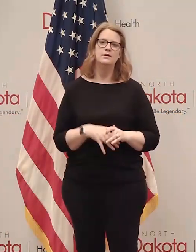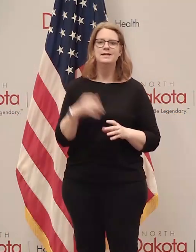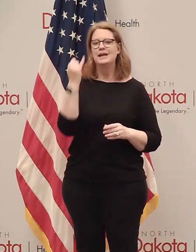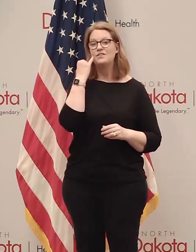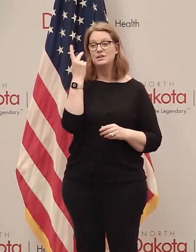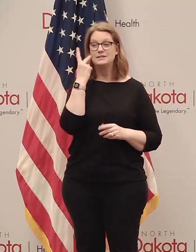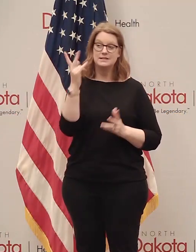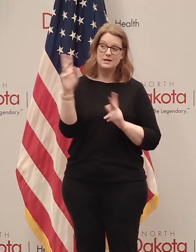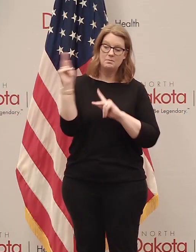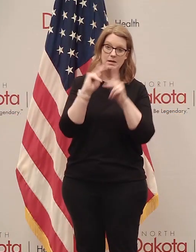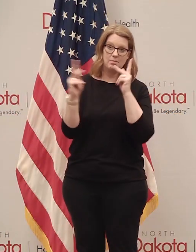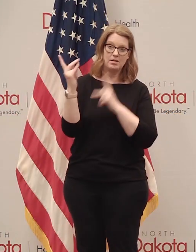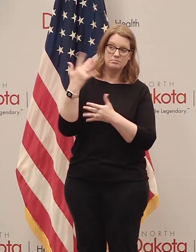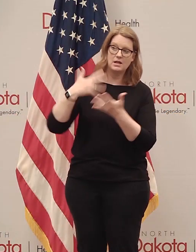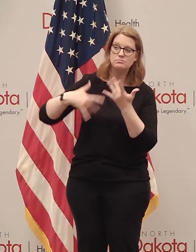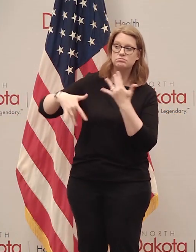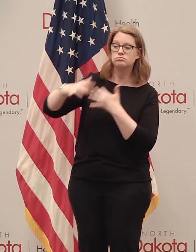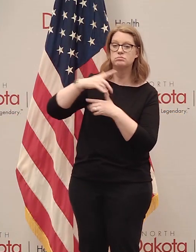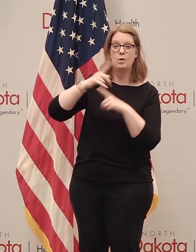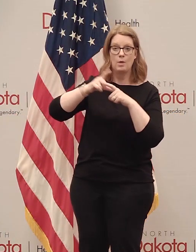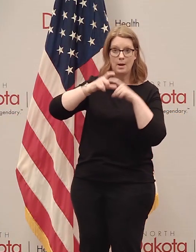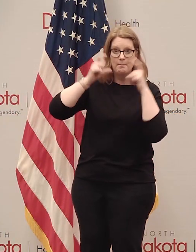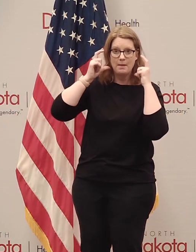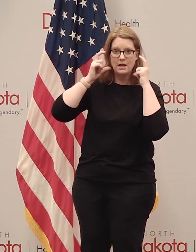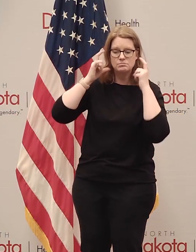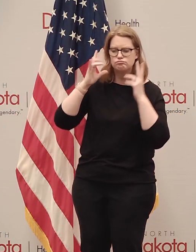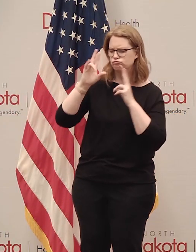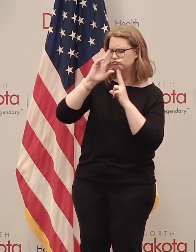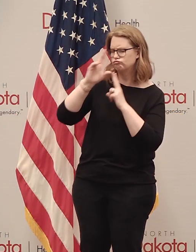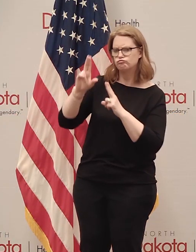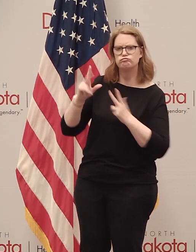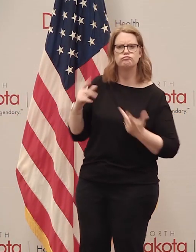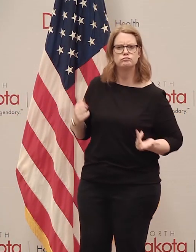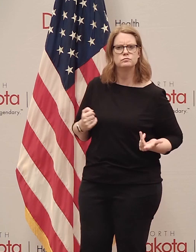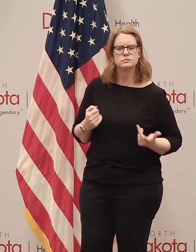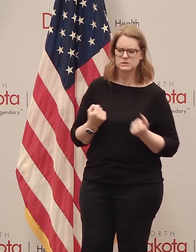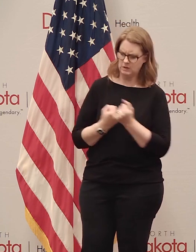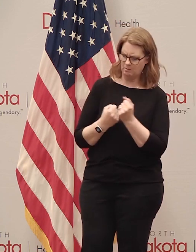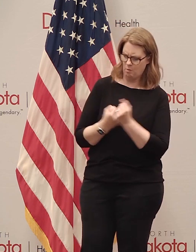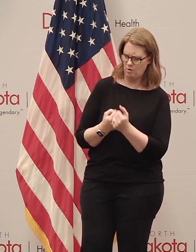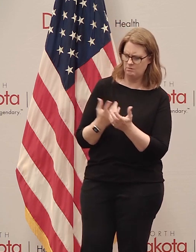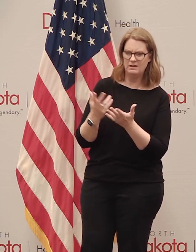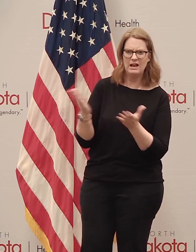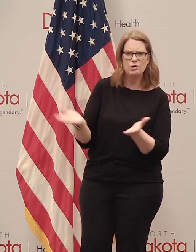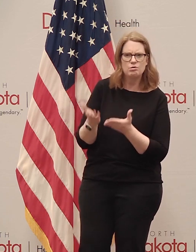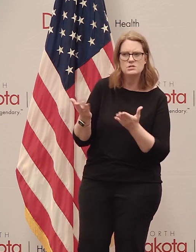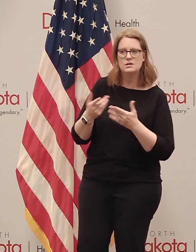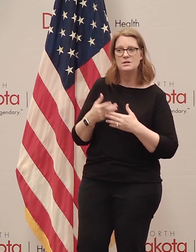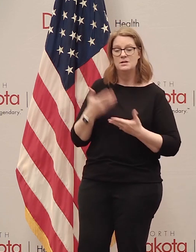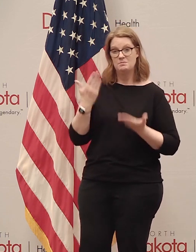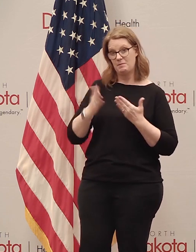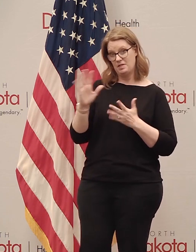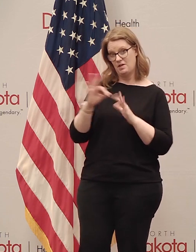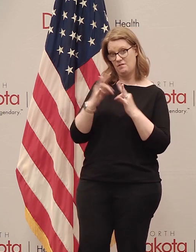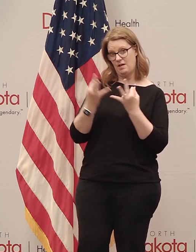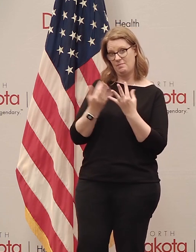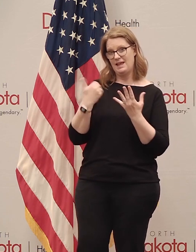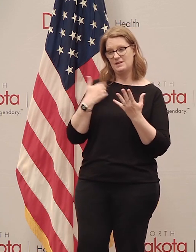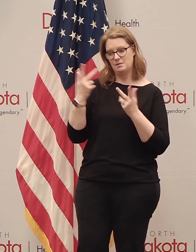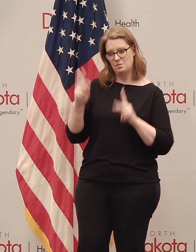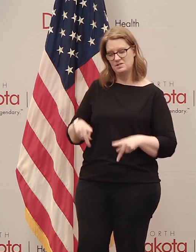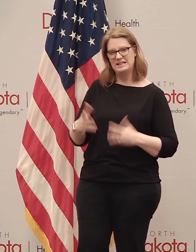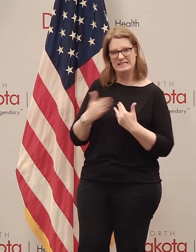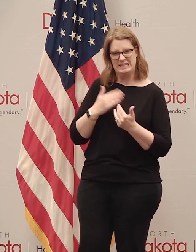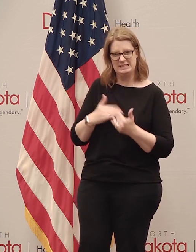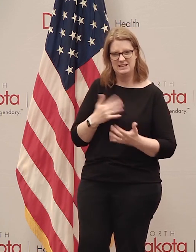about this weekend wearing a mask, give them your support, encouragement, because they may have a vulnerable person in their family. Next